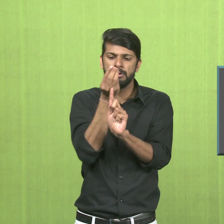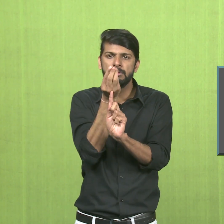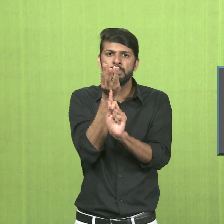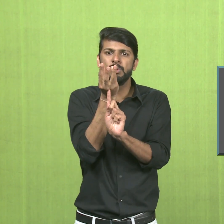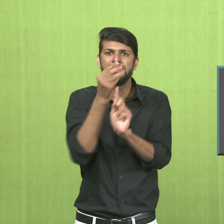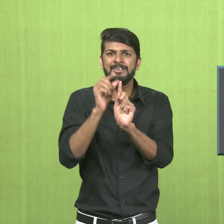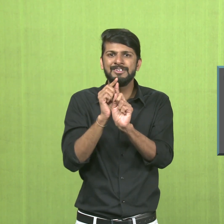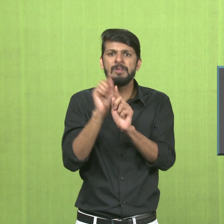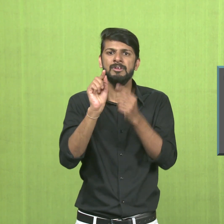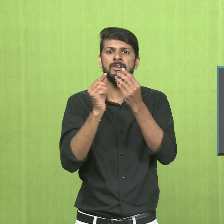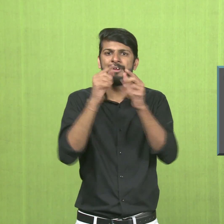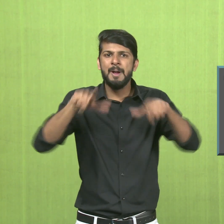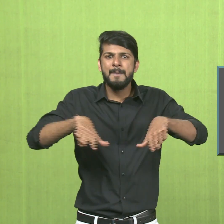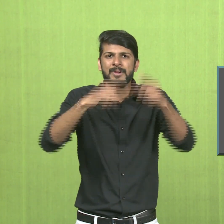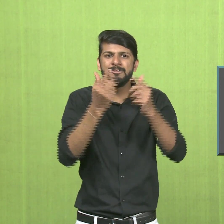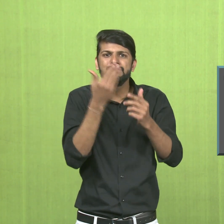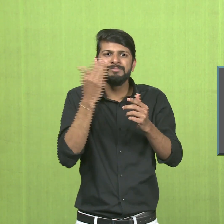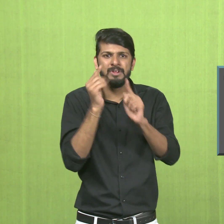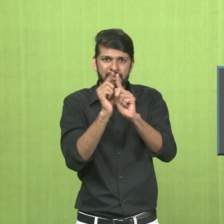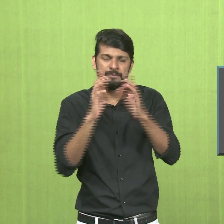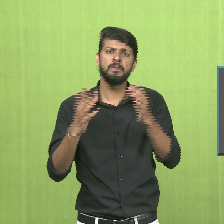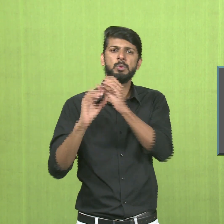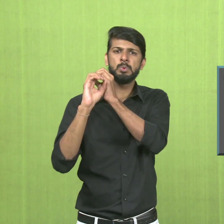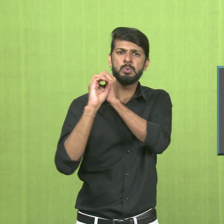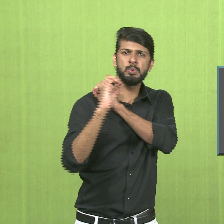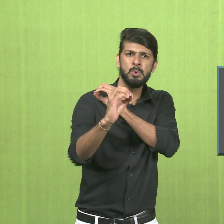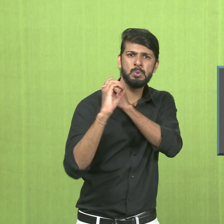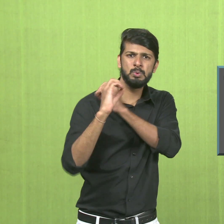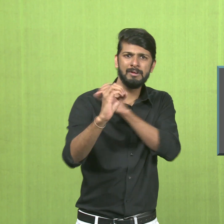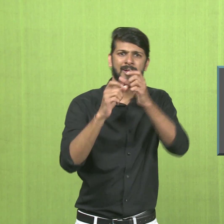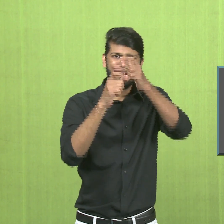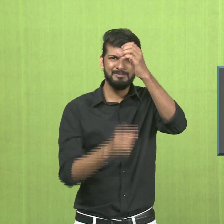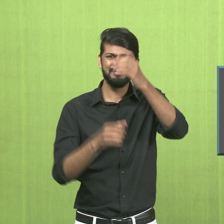the clove tree, the bamboo plant,